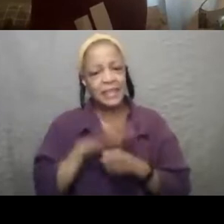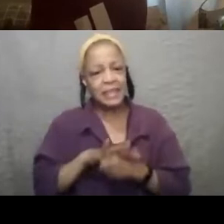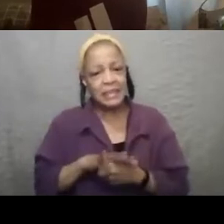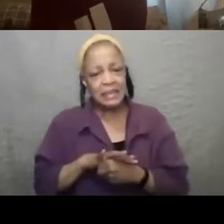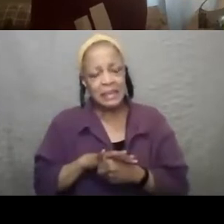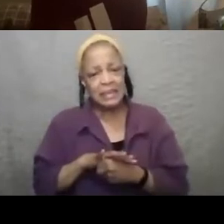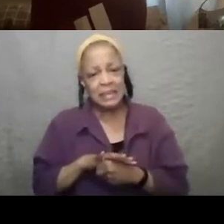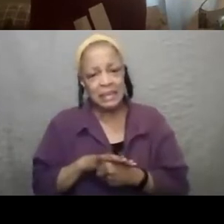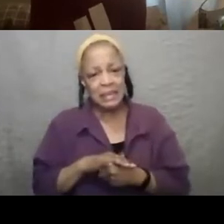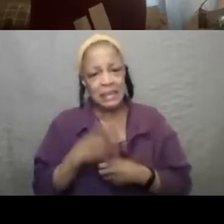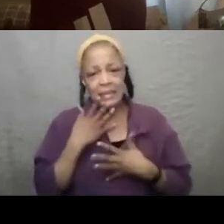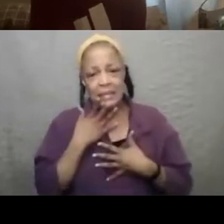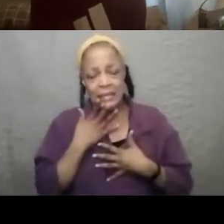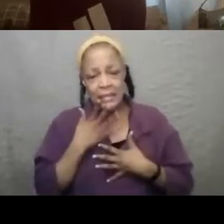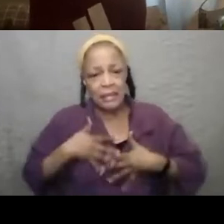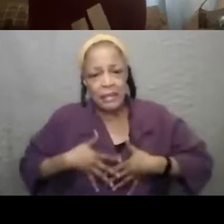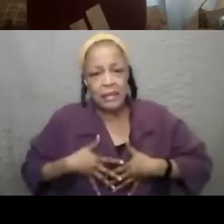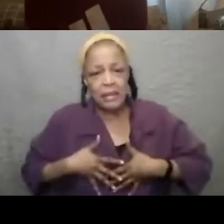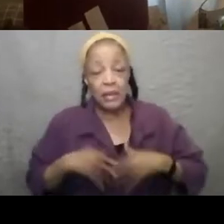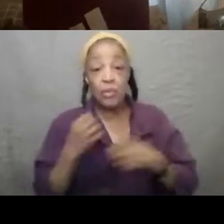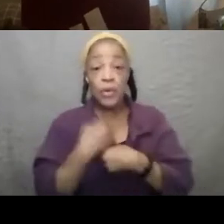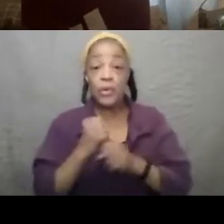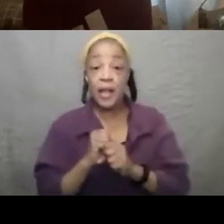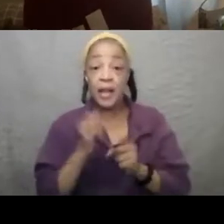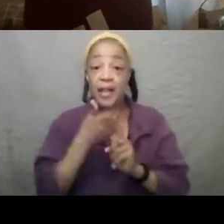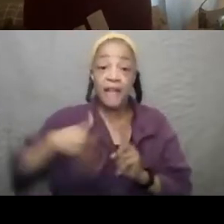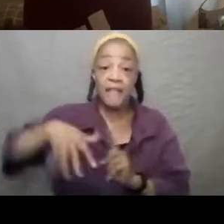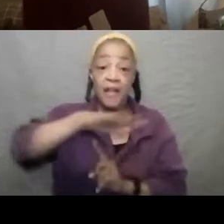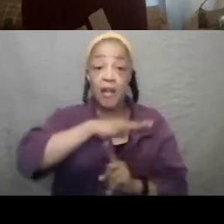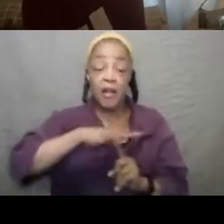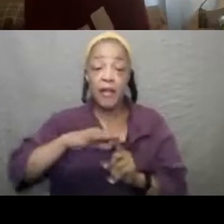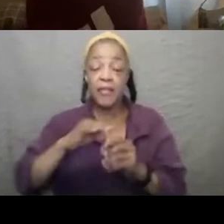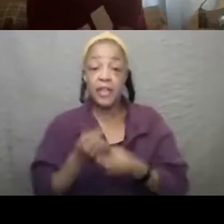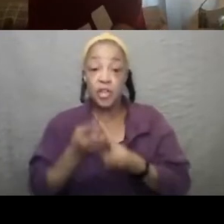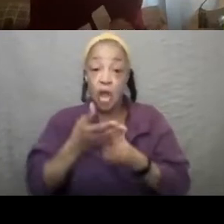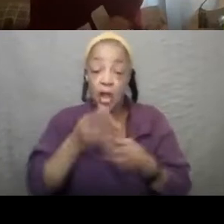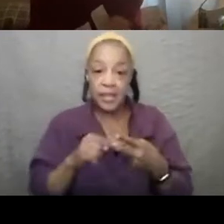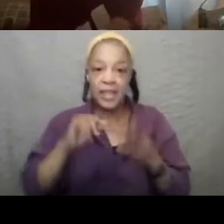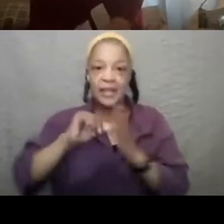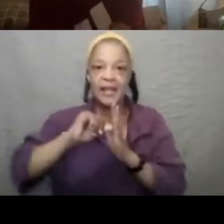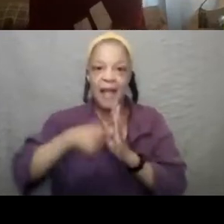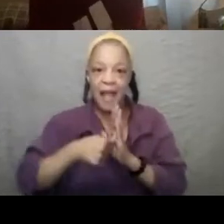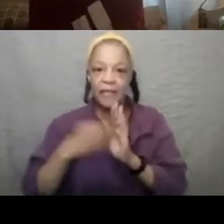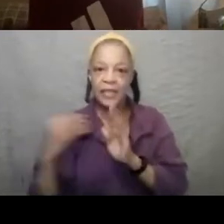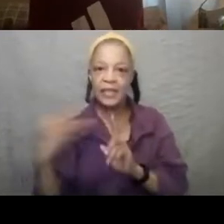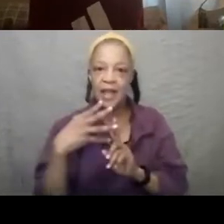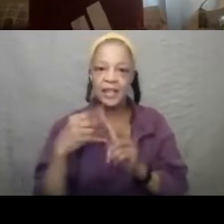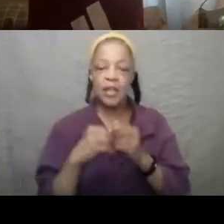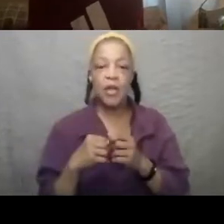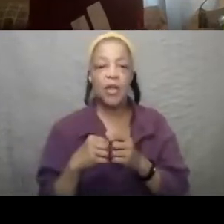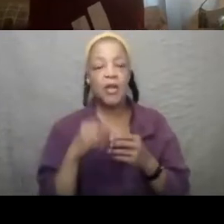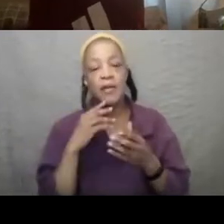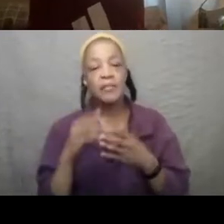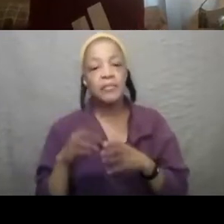environment which is either causing, amplifying, or just treating as normal the fact that